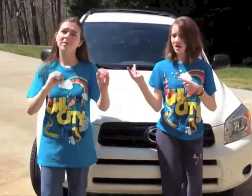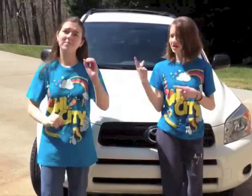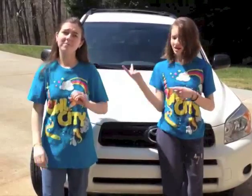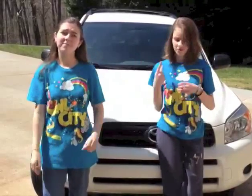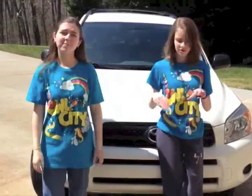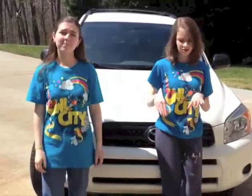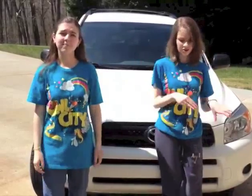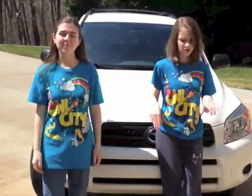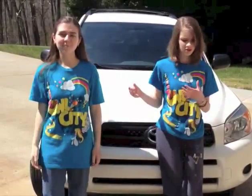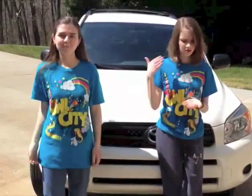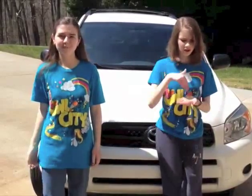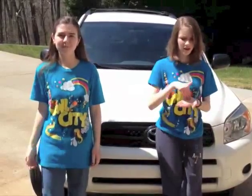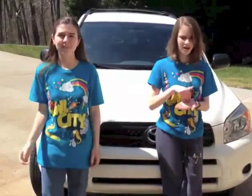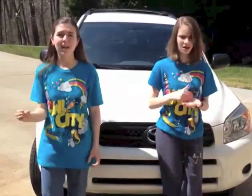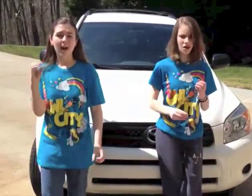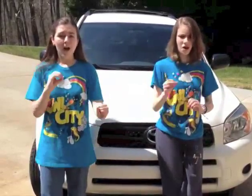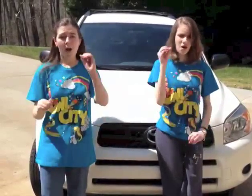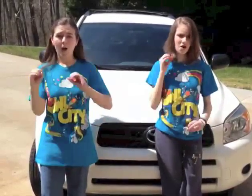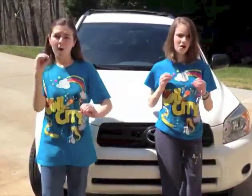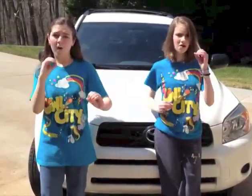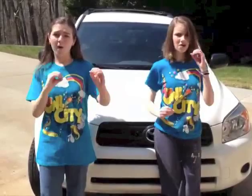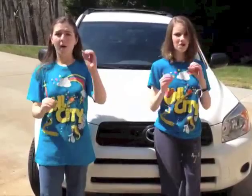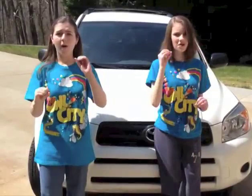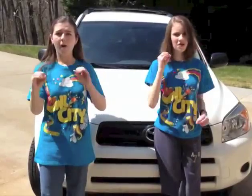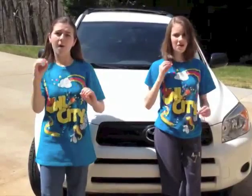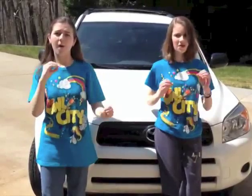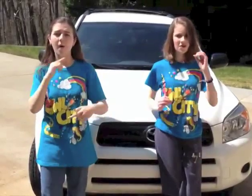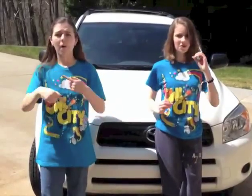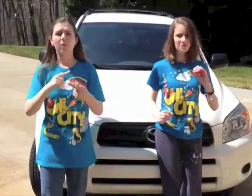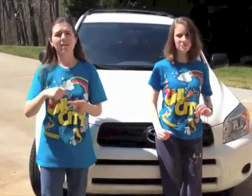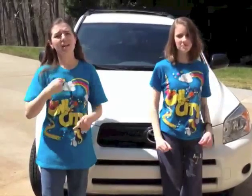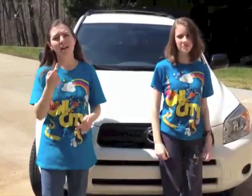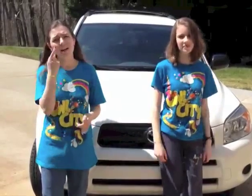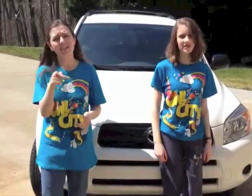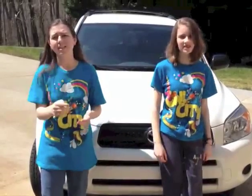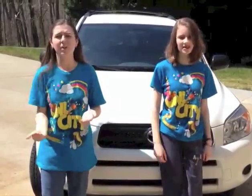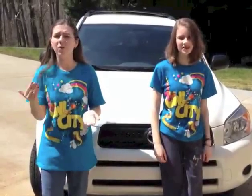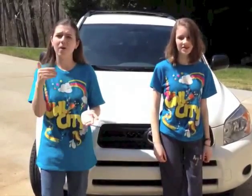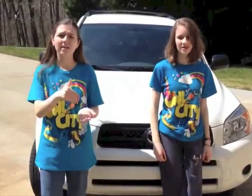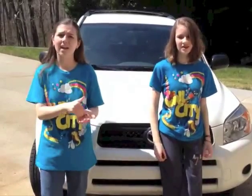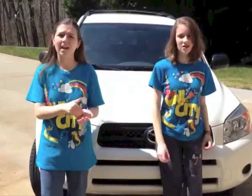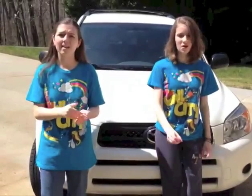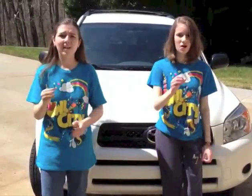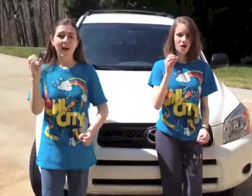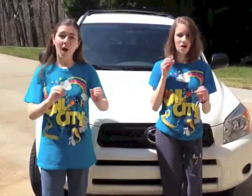When can we do this again? When can I see you again?